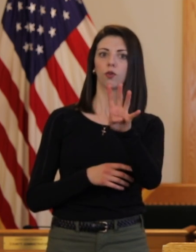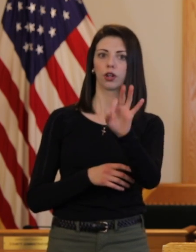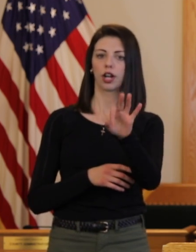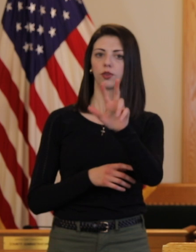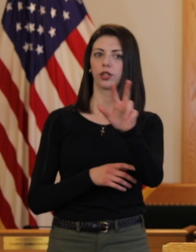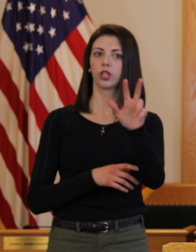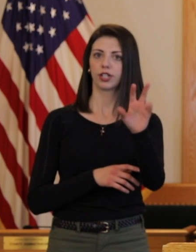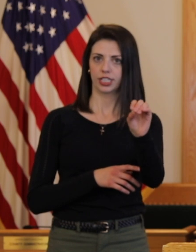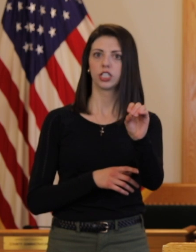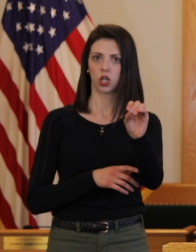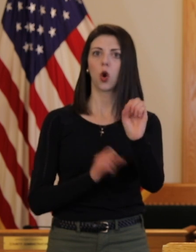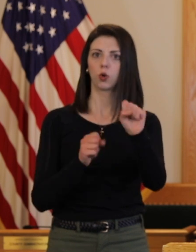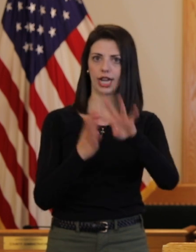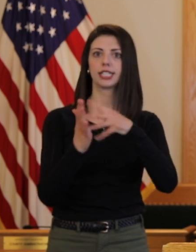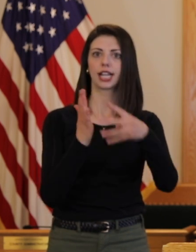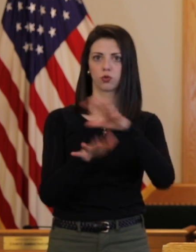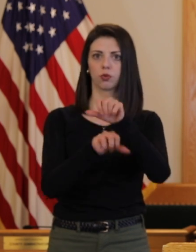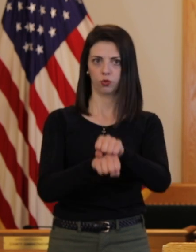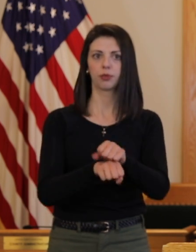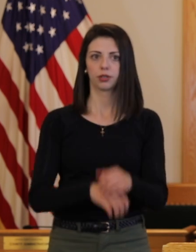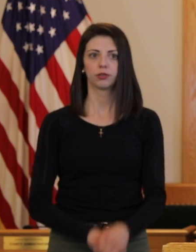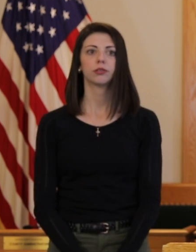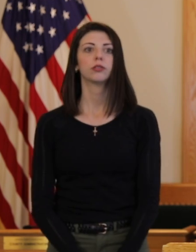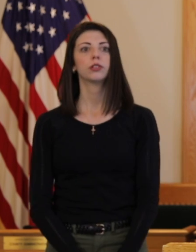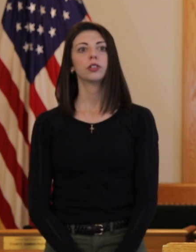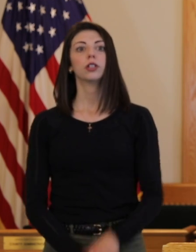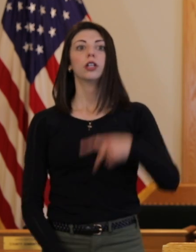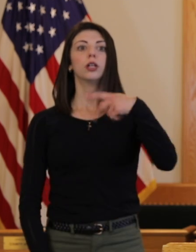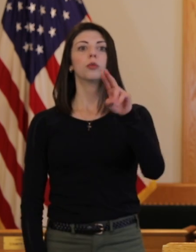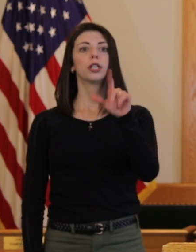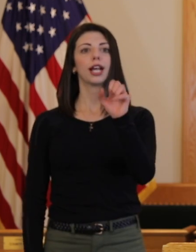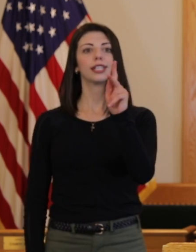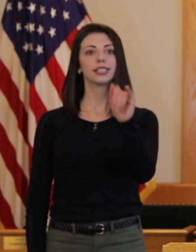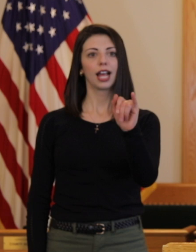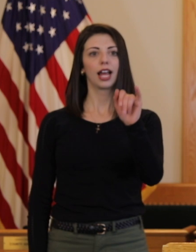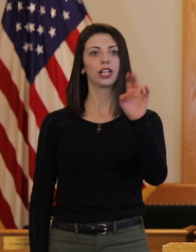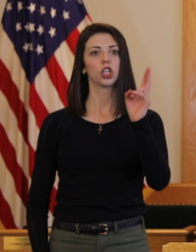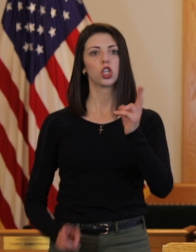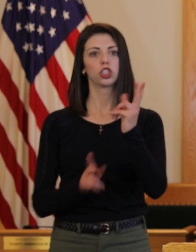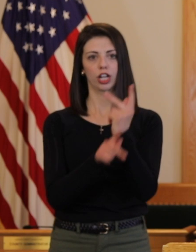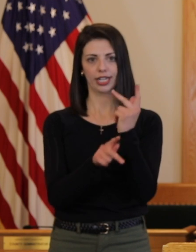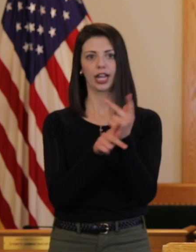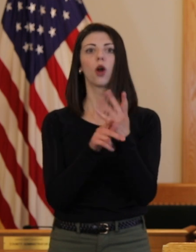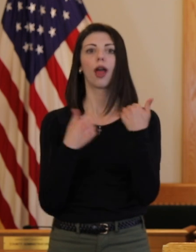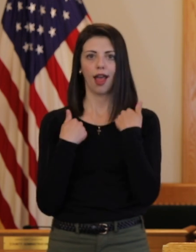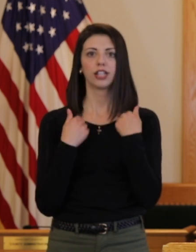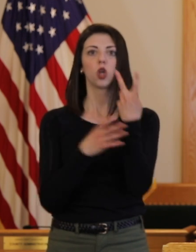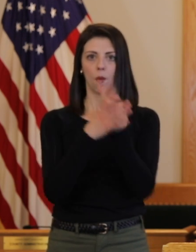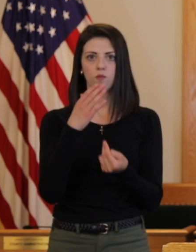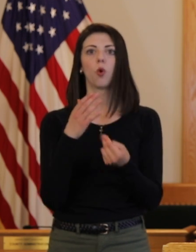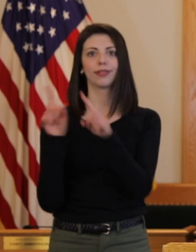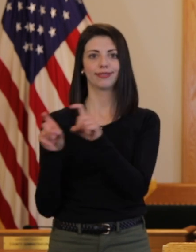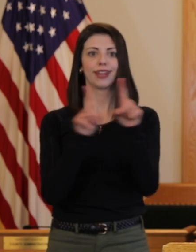315-349-3330 for an appointment at that location. Pulaski Urgent Care conducts PCR and antibody testing